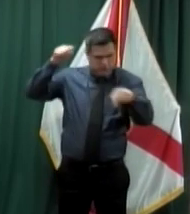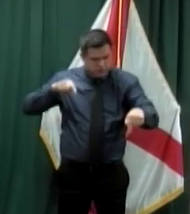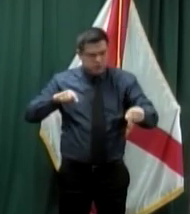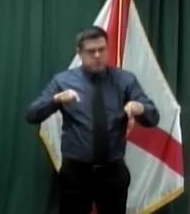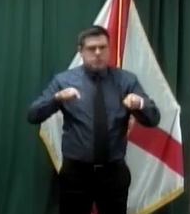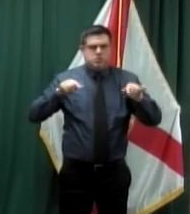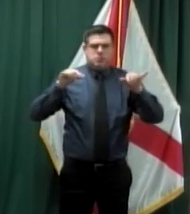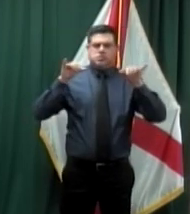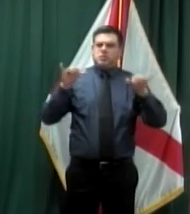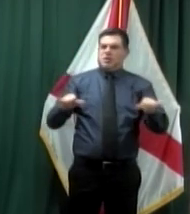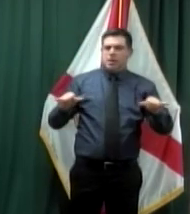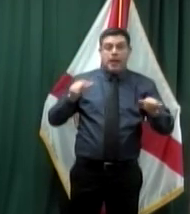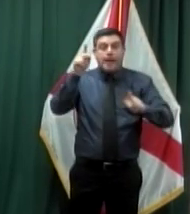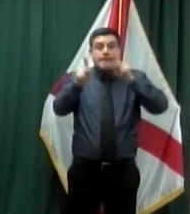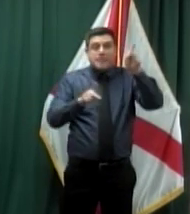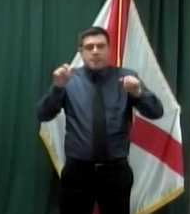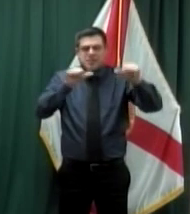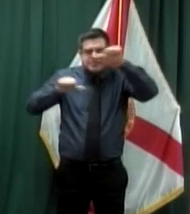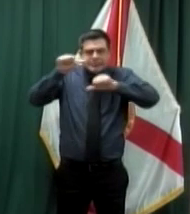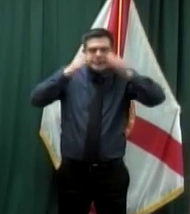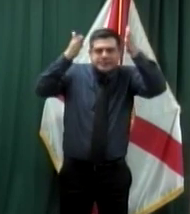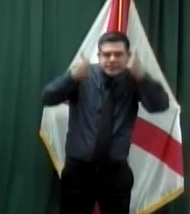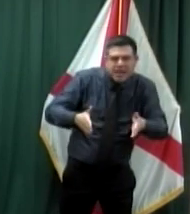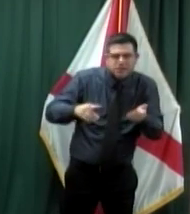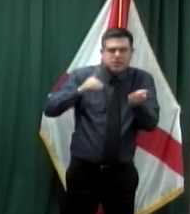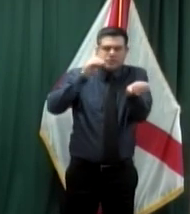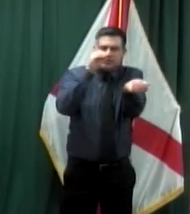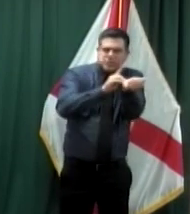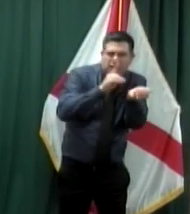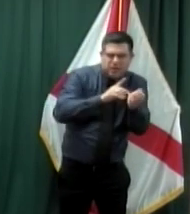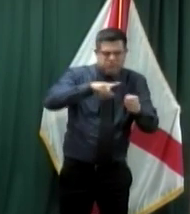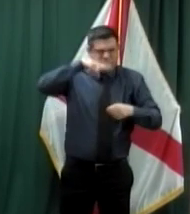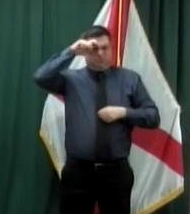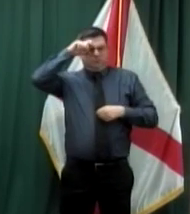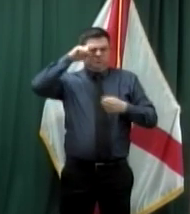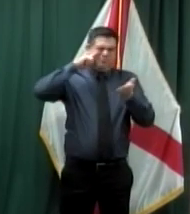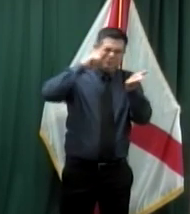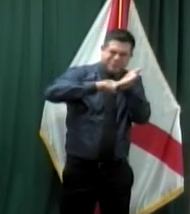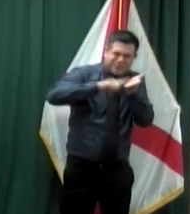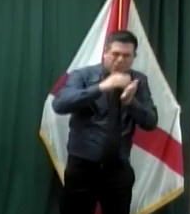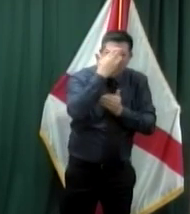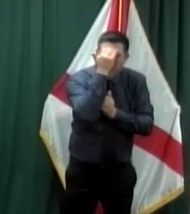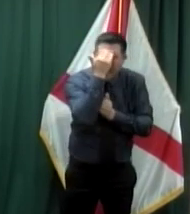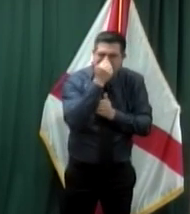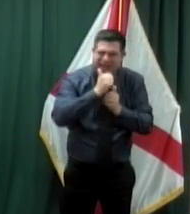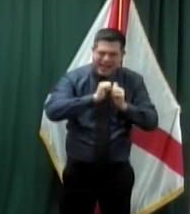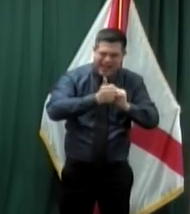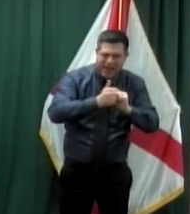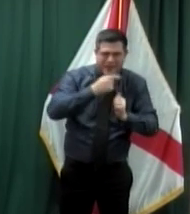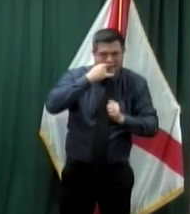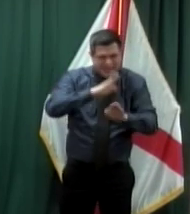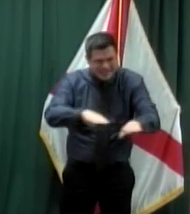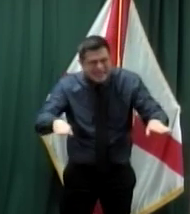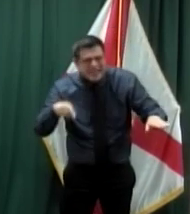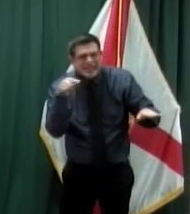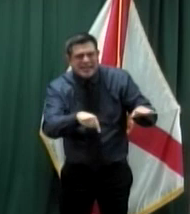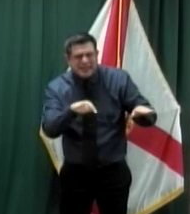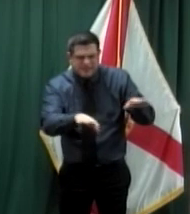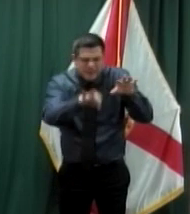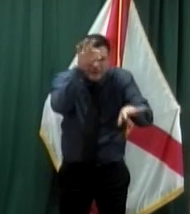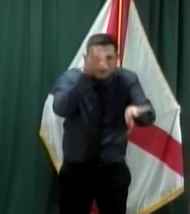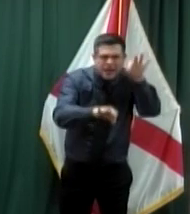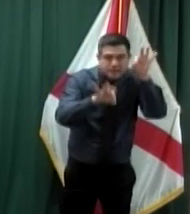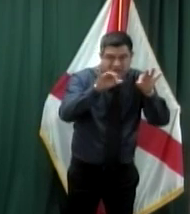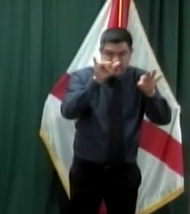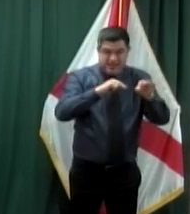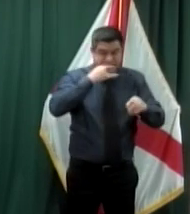and doctors who have cared for these children have seen thus far, is many of these children are testing PCR negative, even